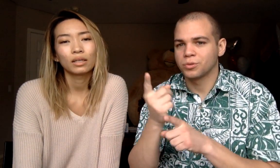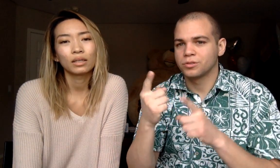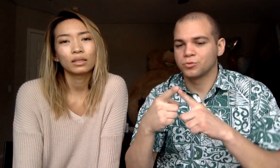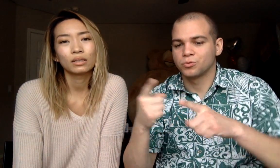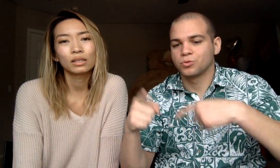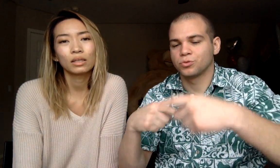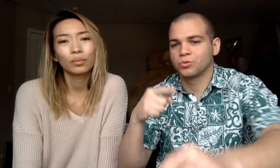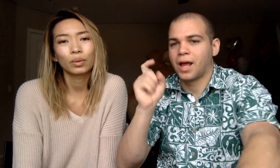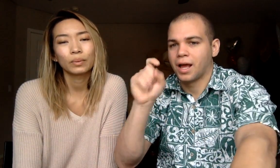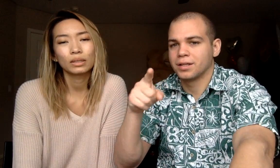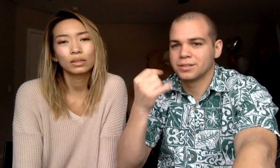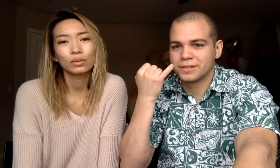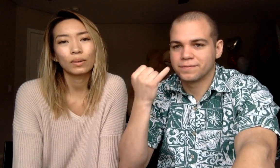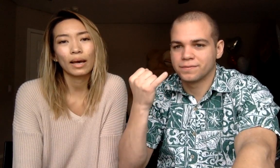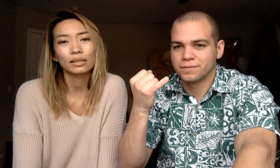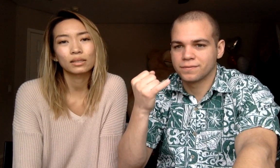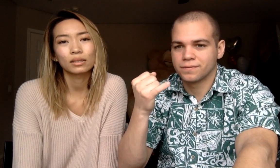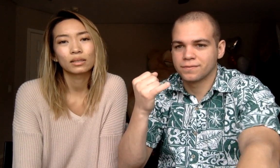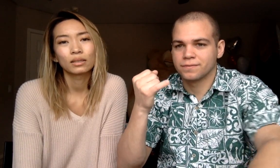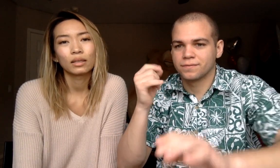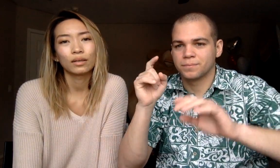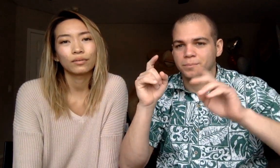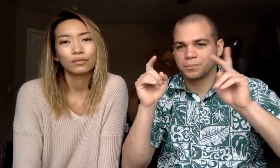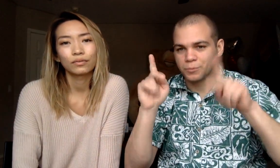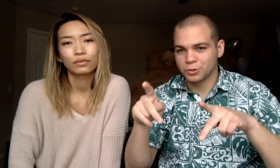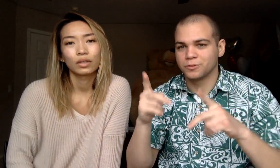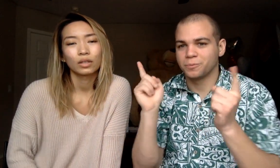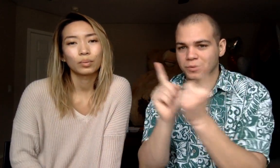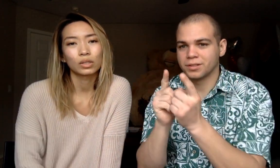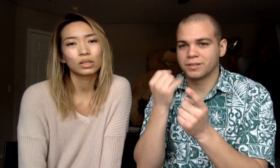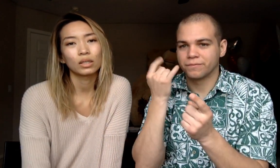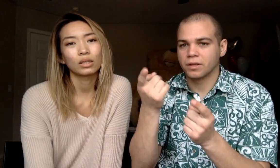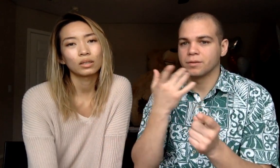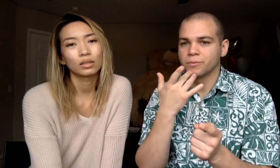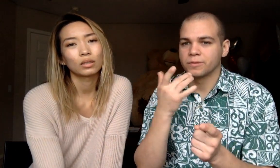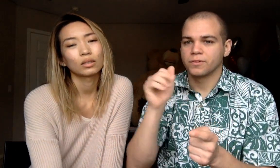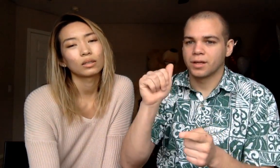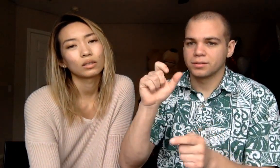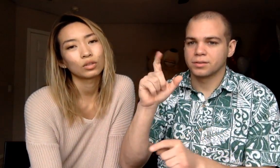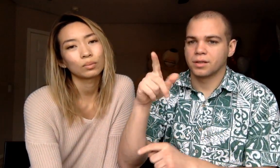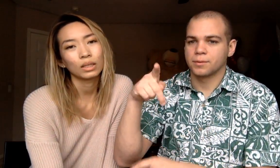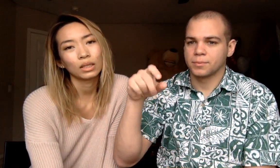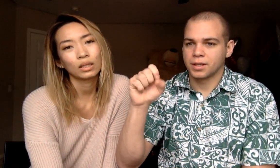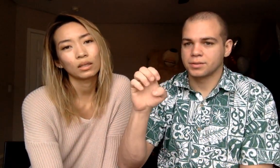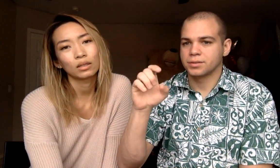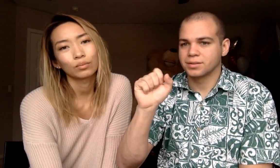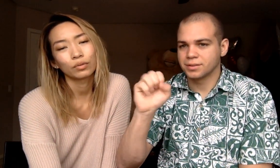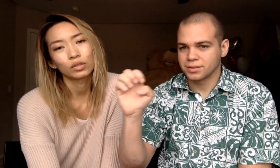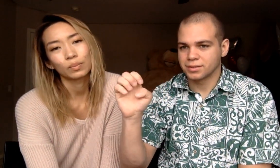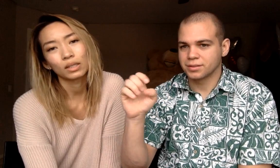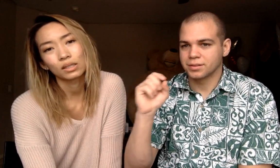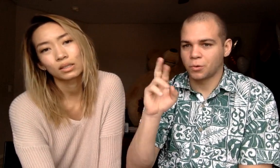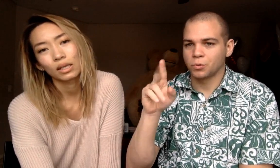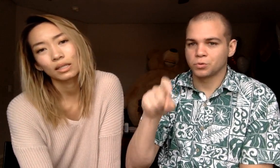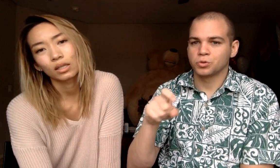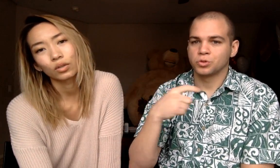is it appropriate to ask if the person you're meeting prefers ASL or